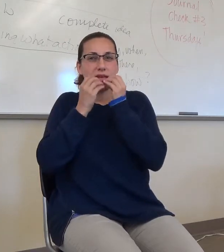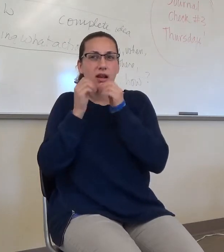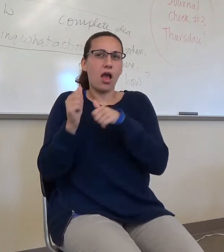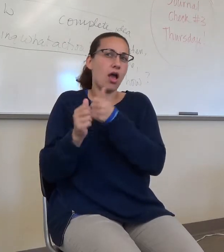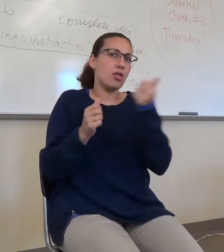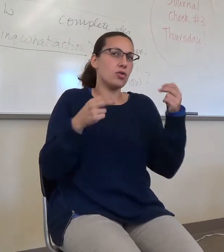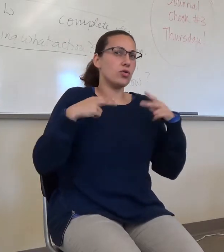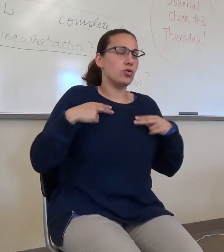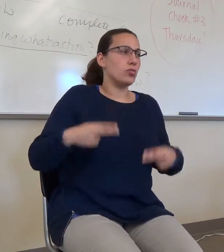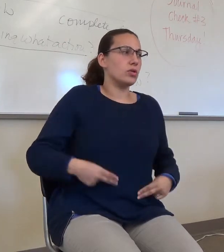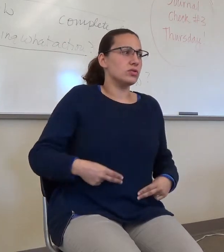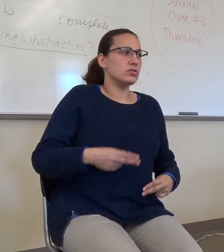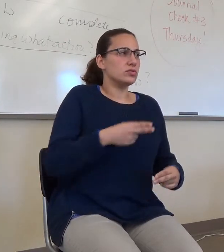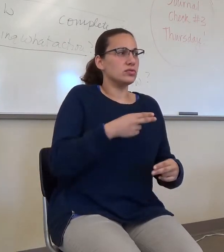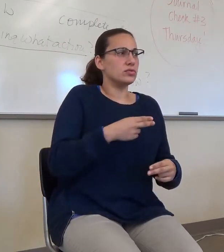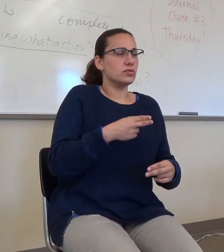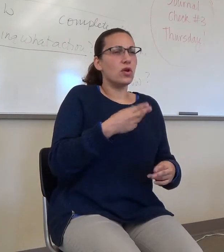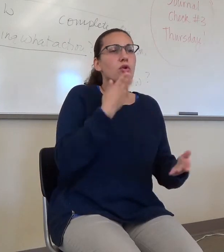What are those reasons?